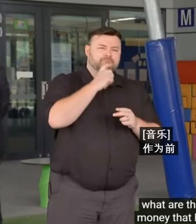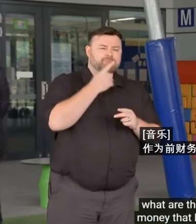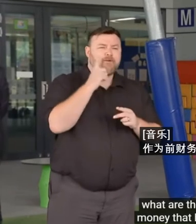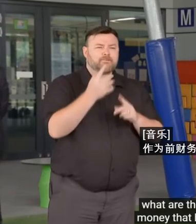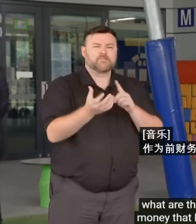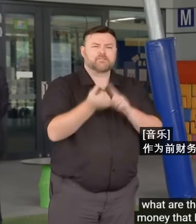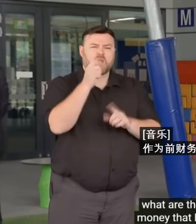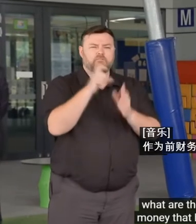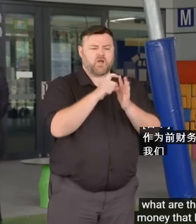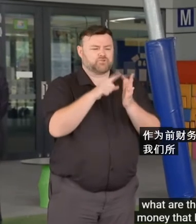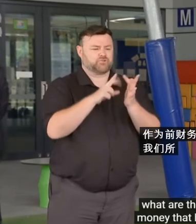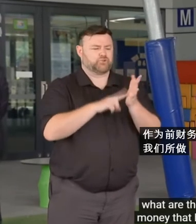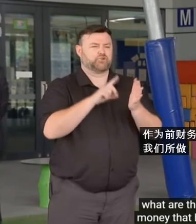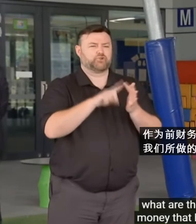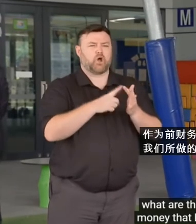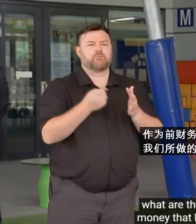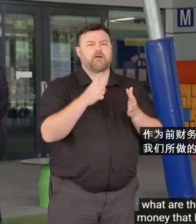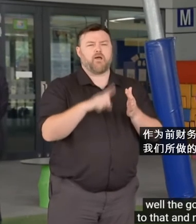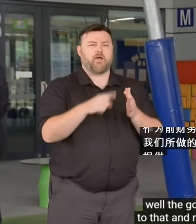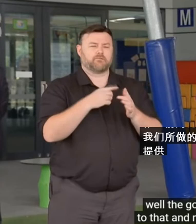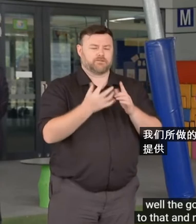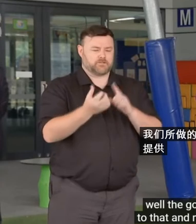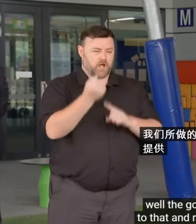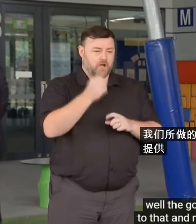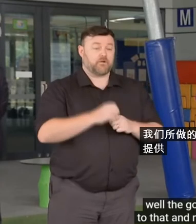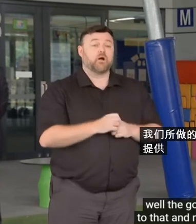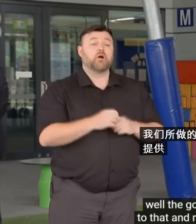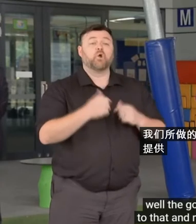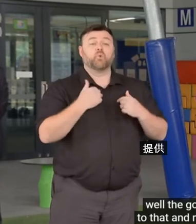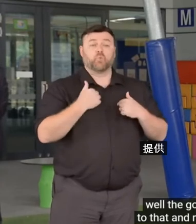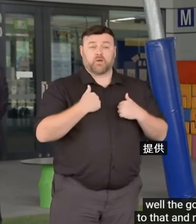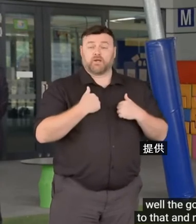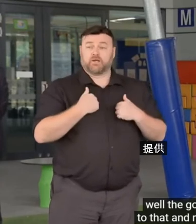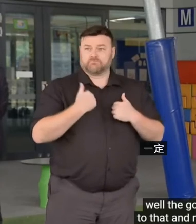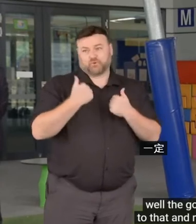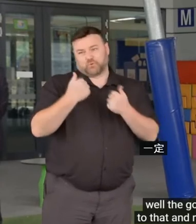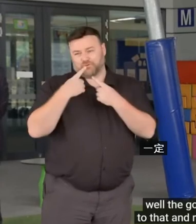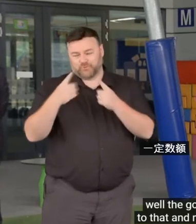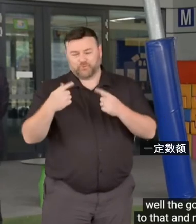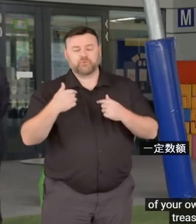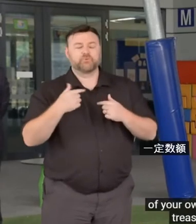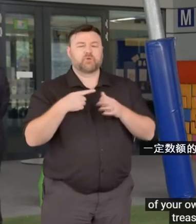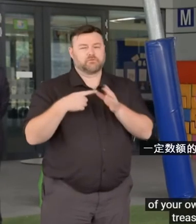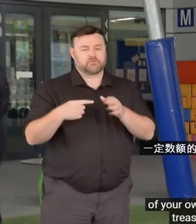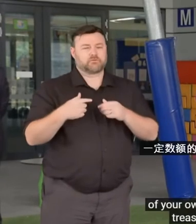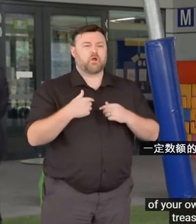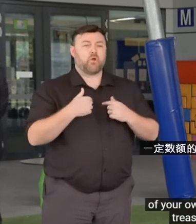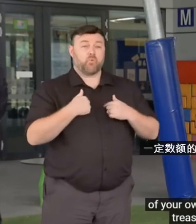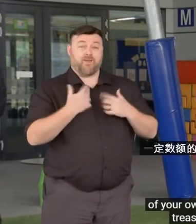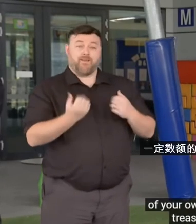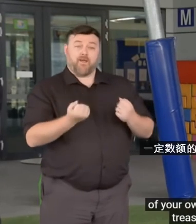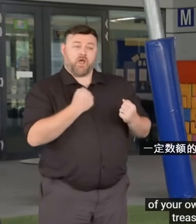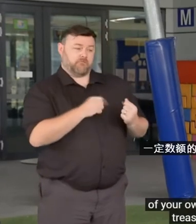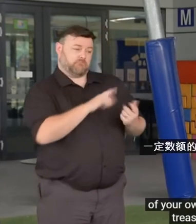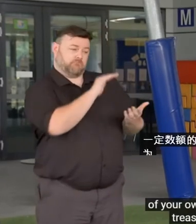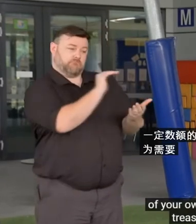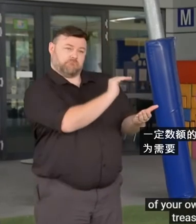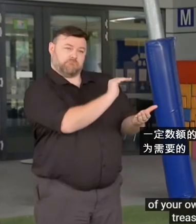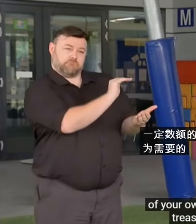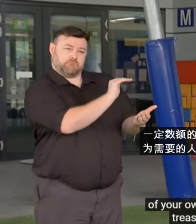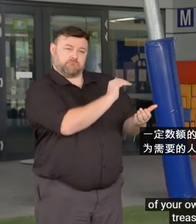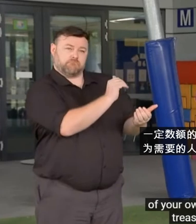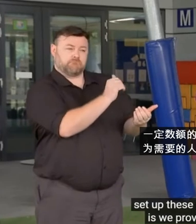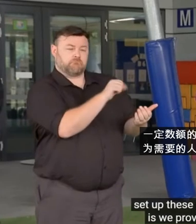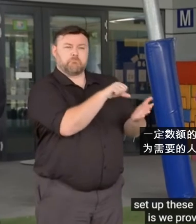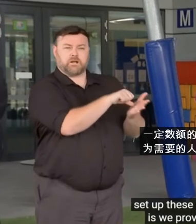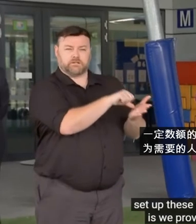as the former treasurer, when we set up these packages, what we do is we provision an amount to ensure that the funding is there